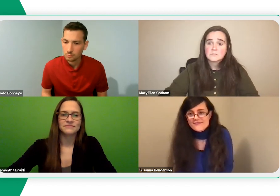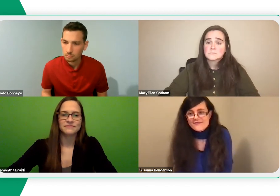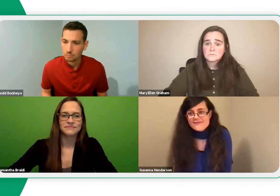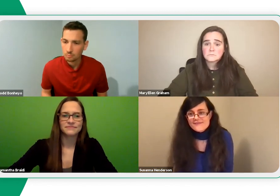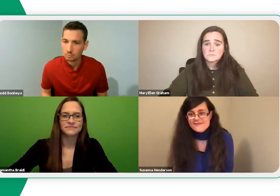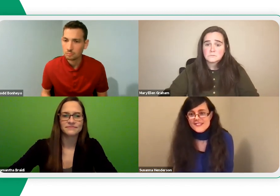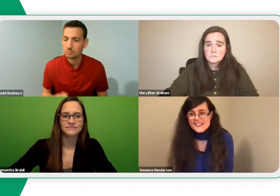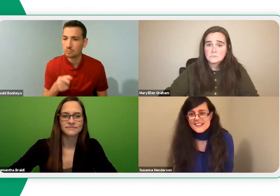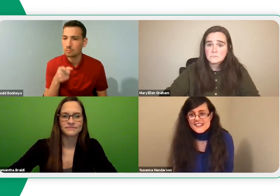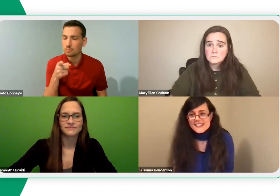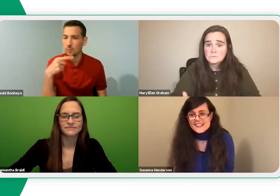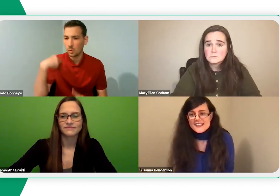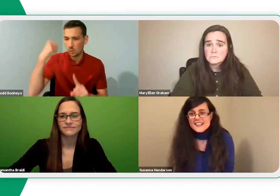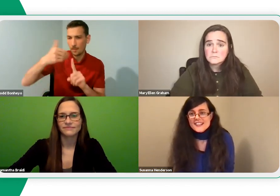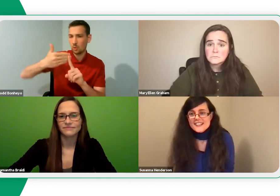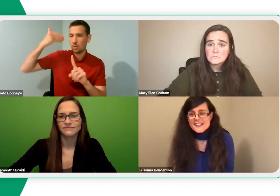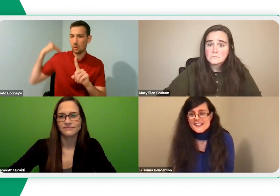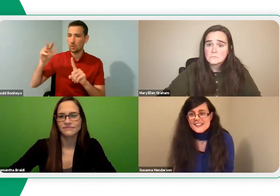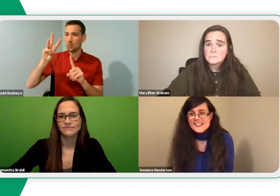finance reasons.